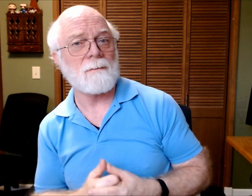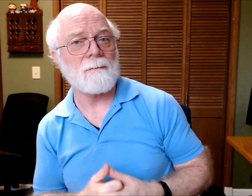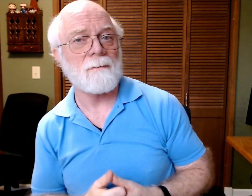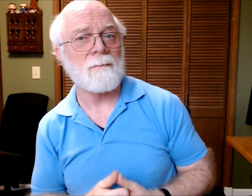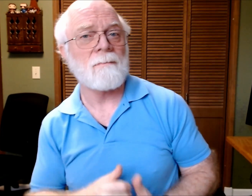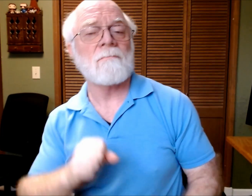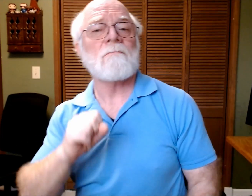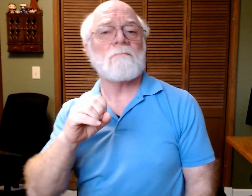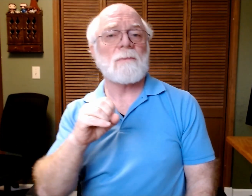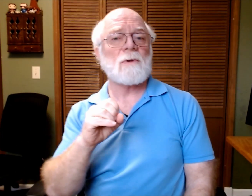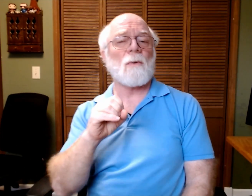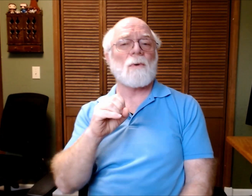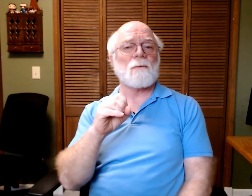together. So,